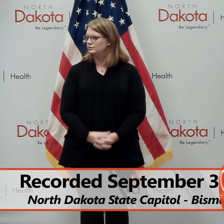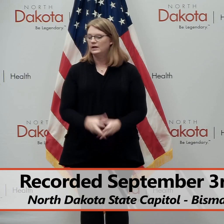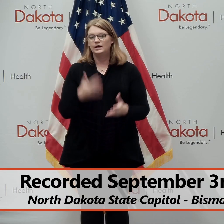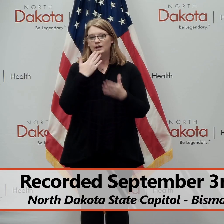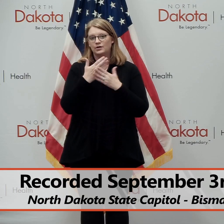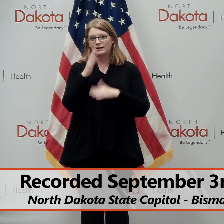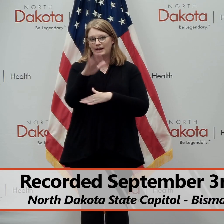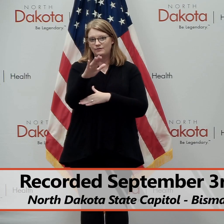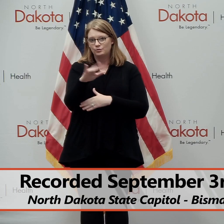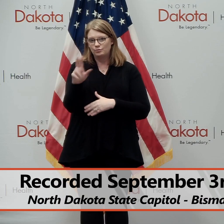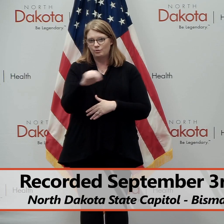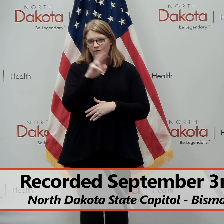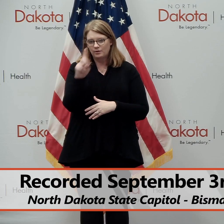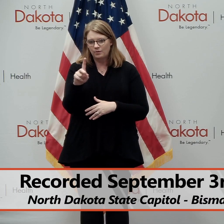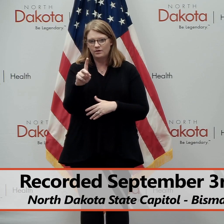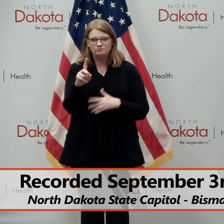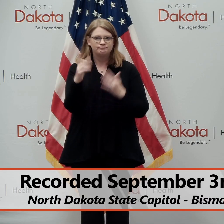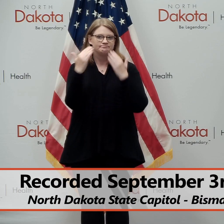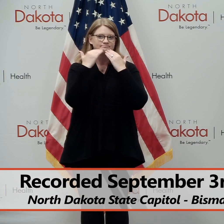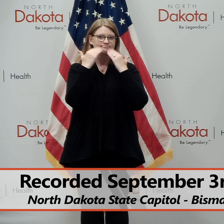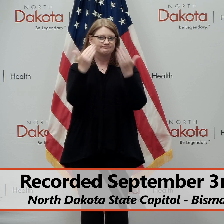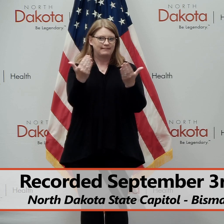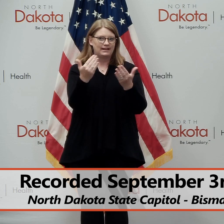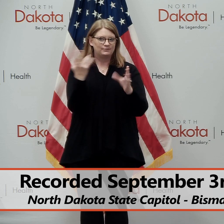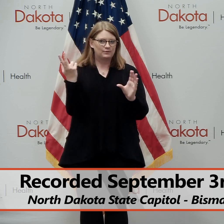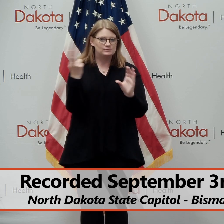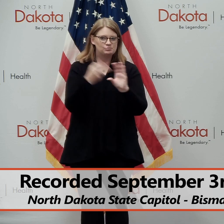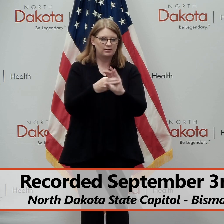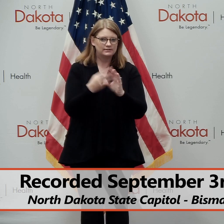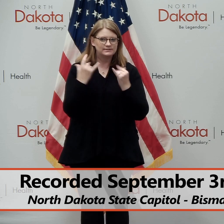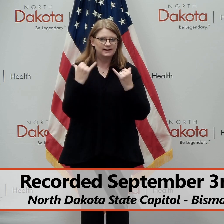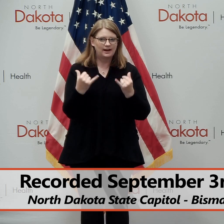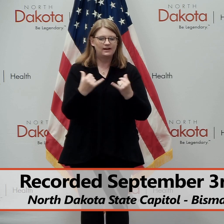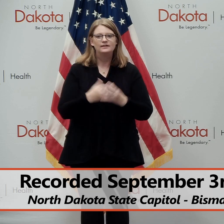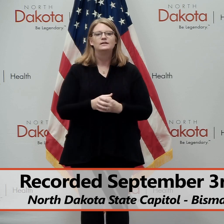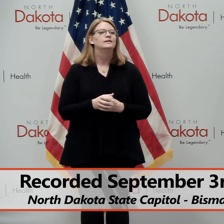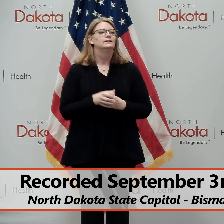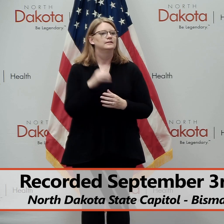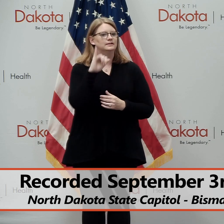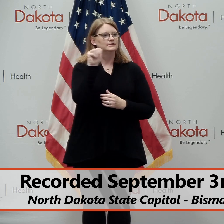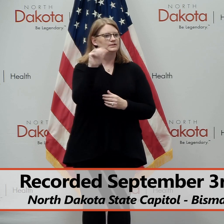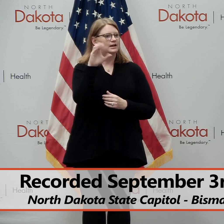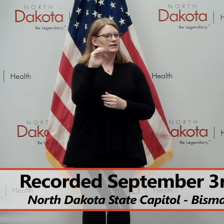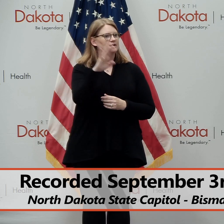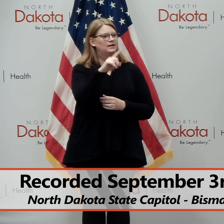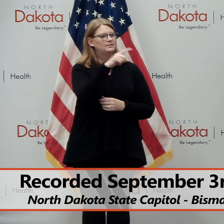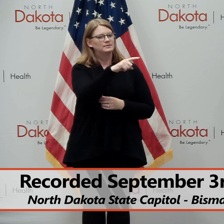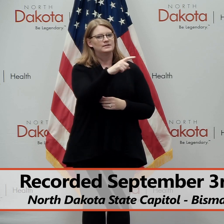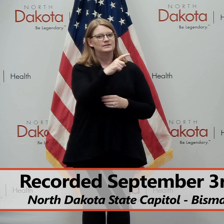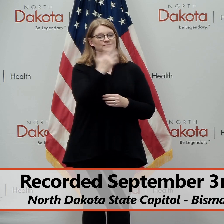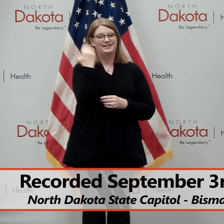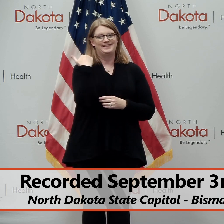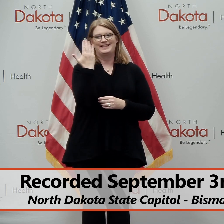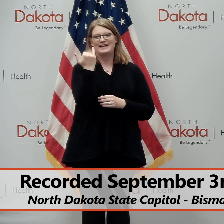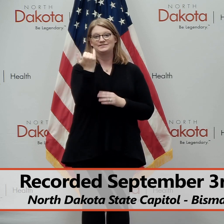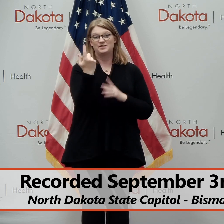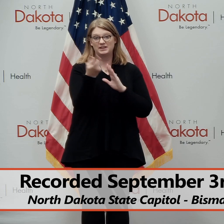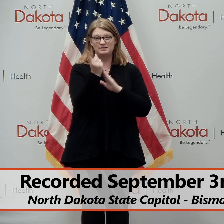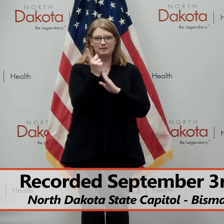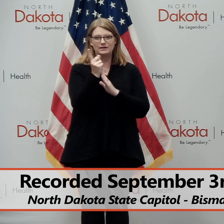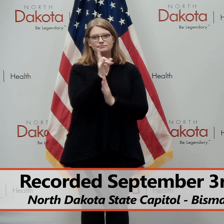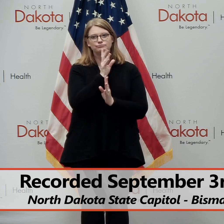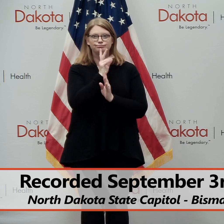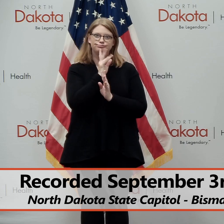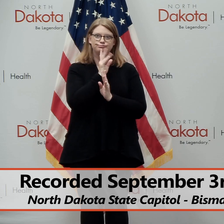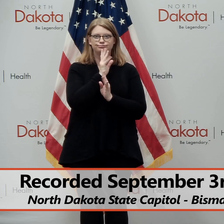Good afternoon, North Dakota. Thank you for joining us. And Jacob, have you been doing the lead for the last 15 minutes? Thanks for